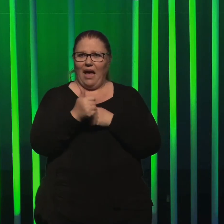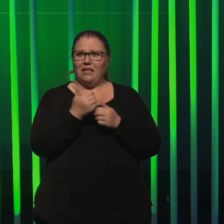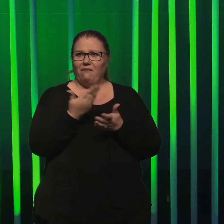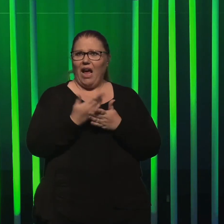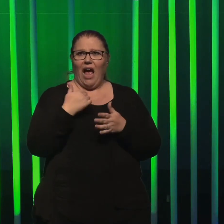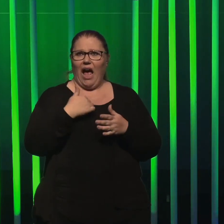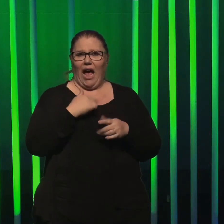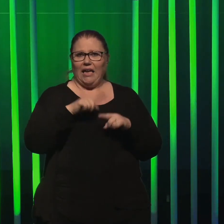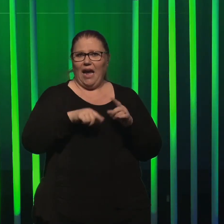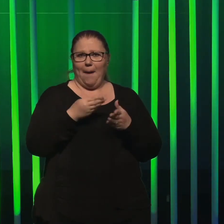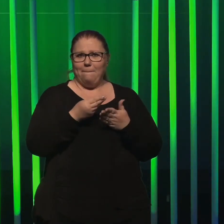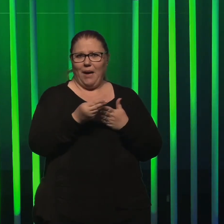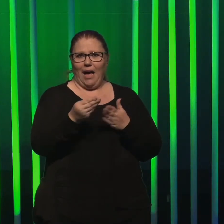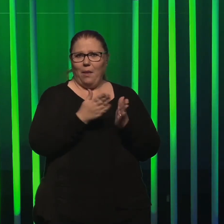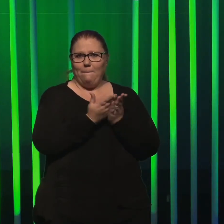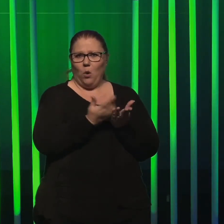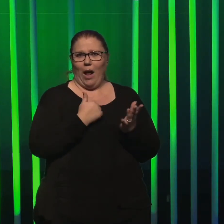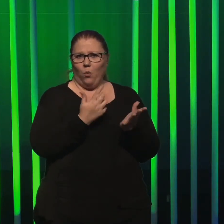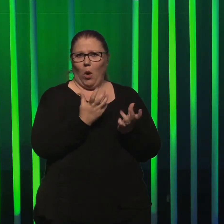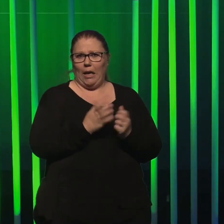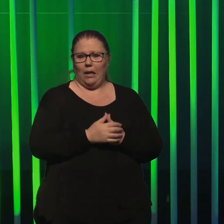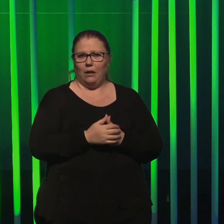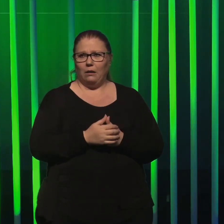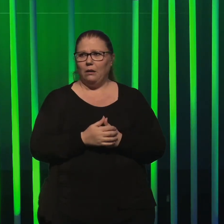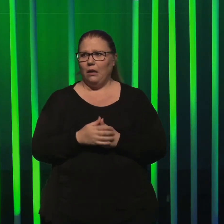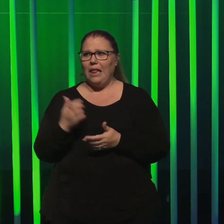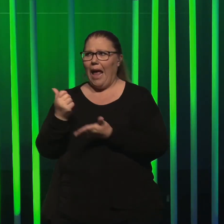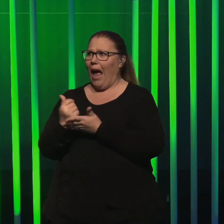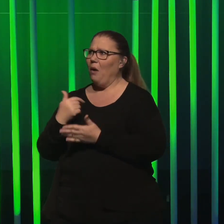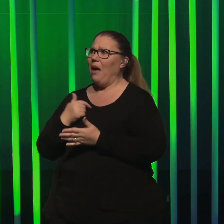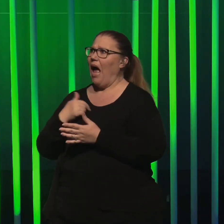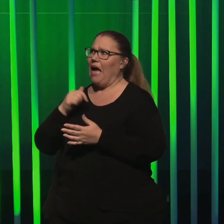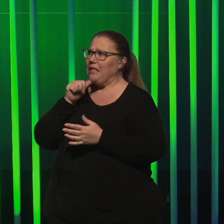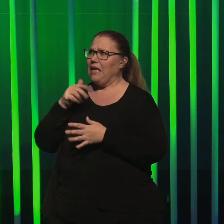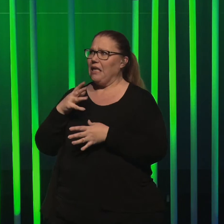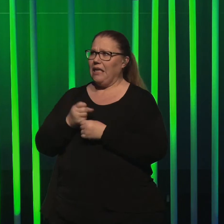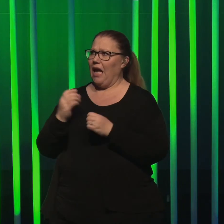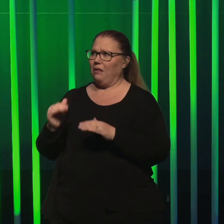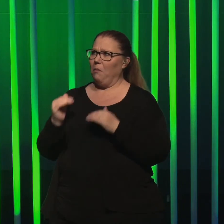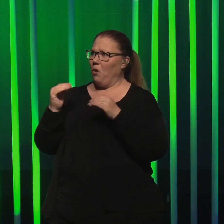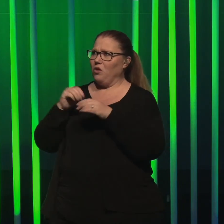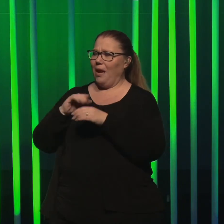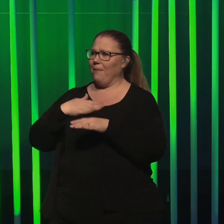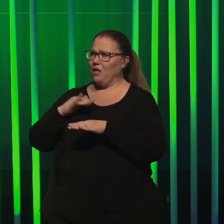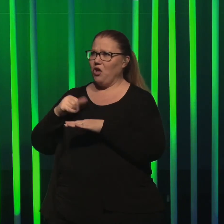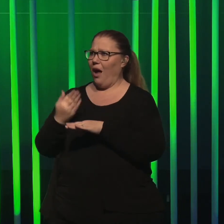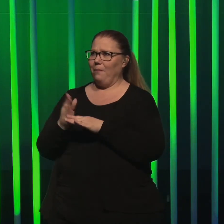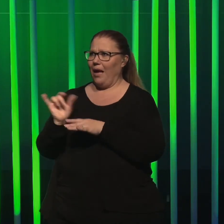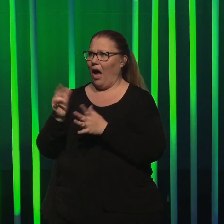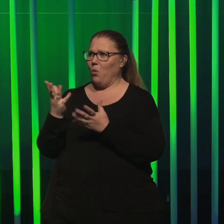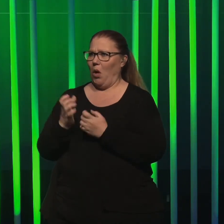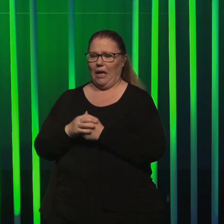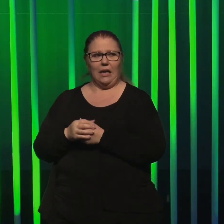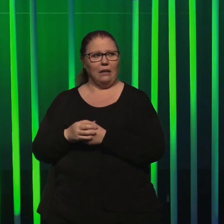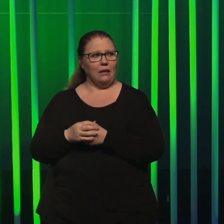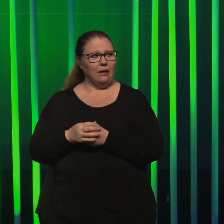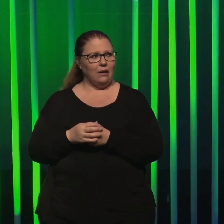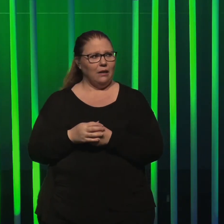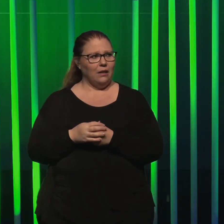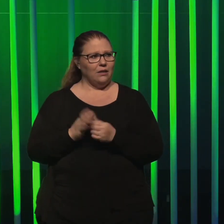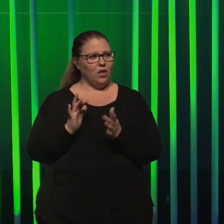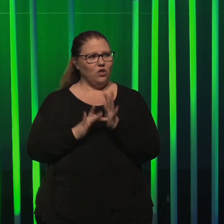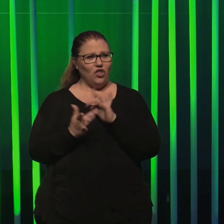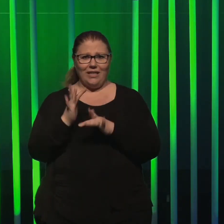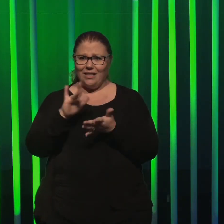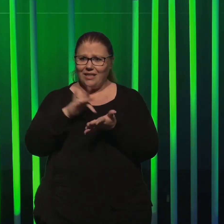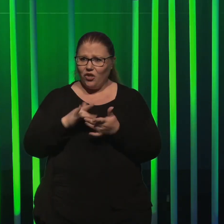wanted. Jesus is somehow going to get the past that I didn't get the promotion that I wanted. Right? And so we say have a